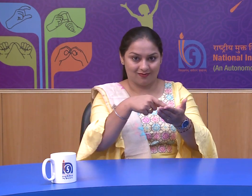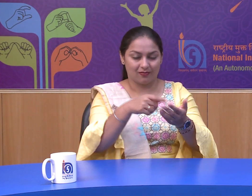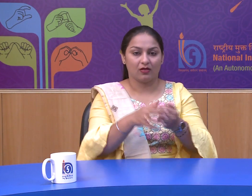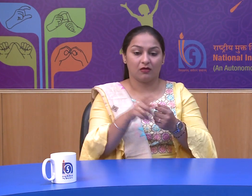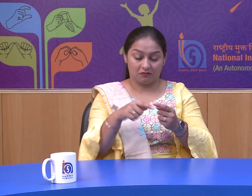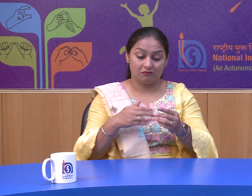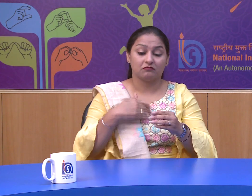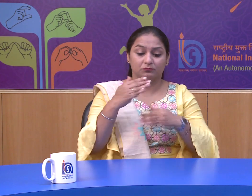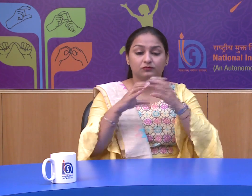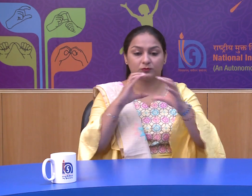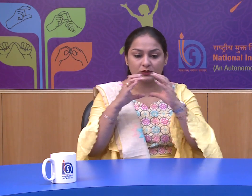upcoming discussions.